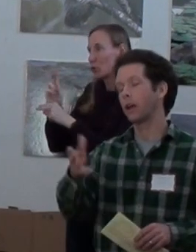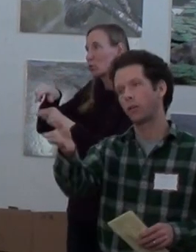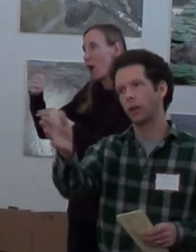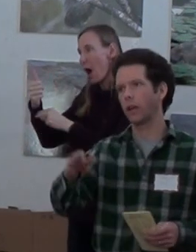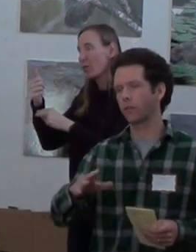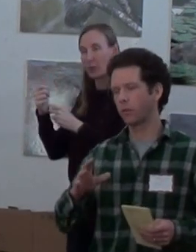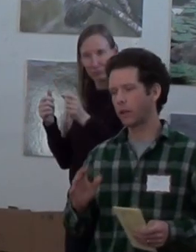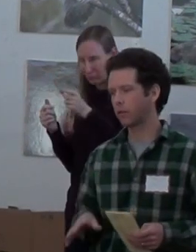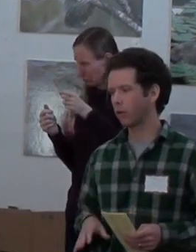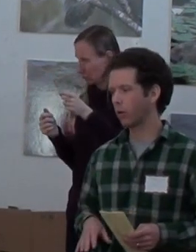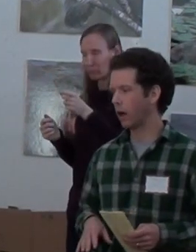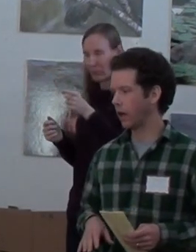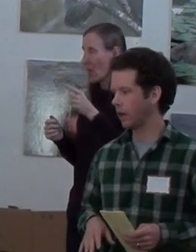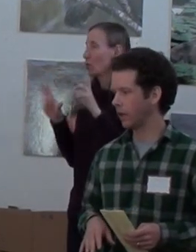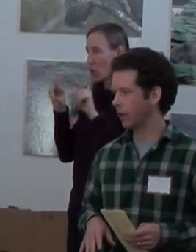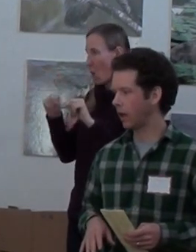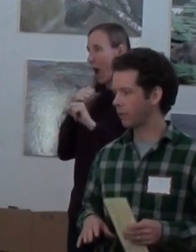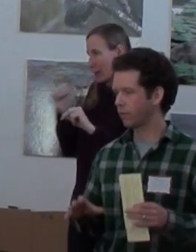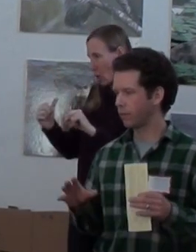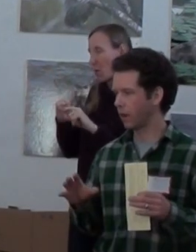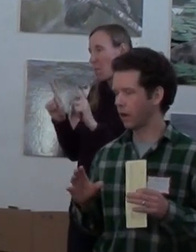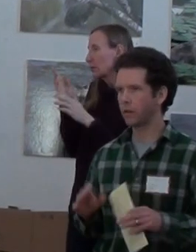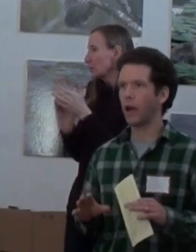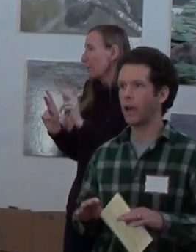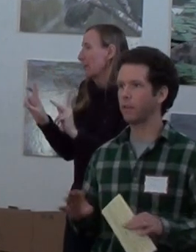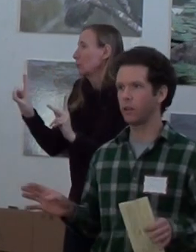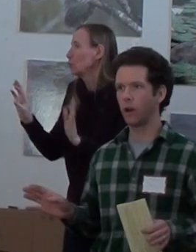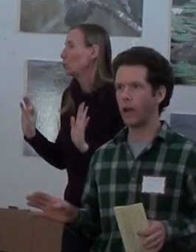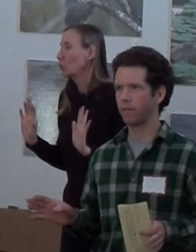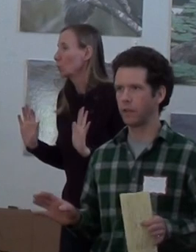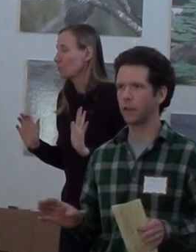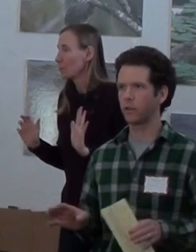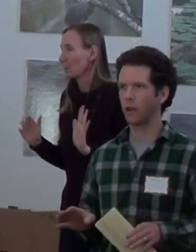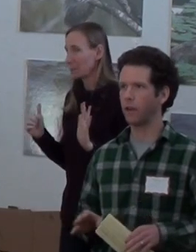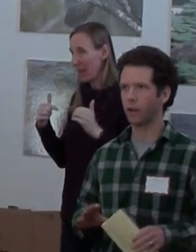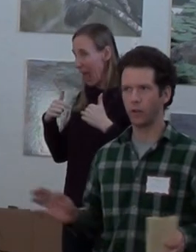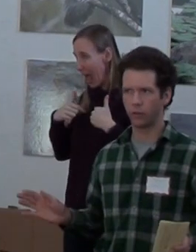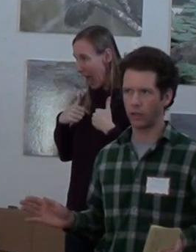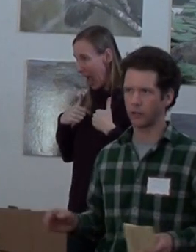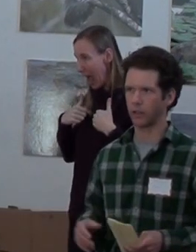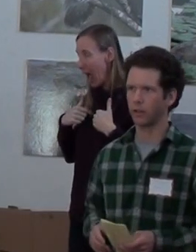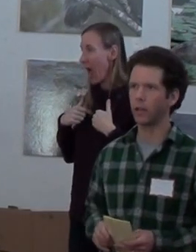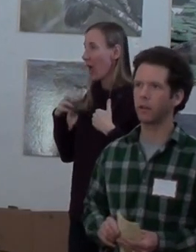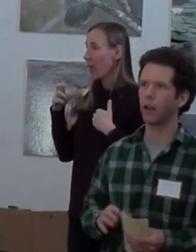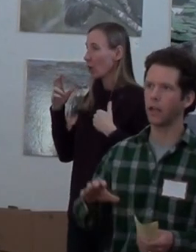anything? No, it doesn't have to be black or white. Yeah. Are there supportive? And I agree, yes. So